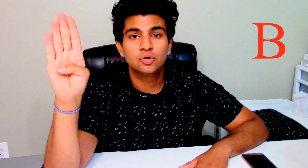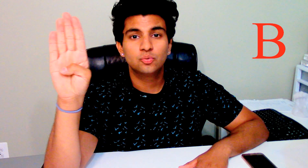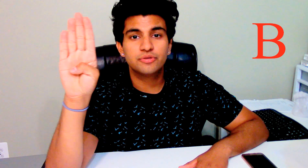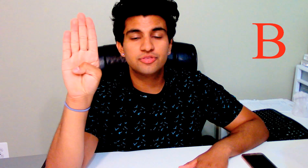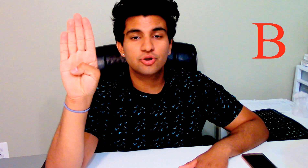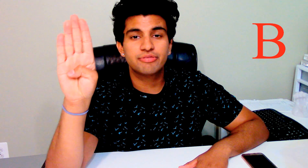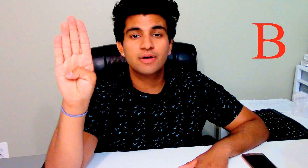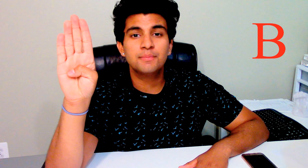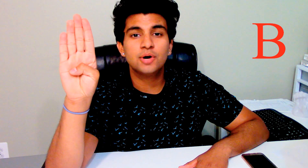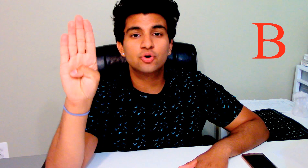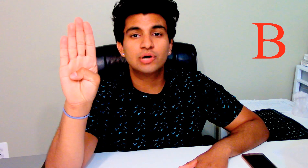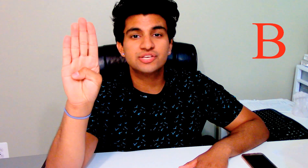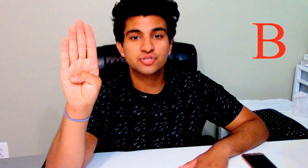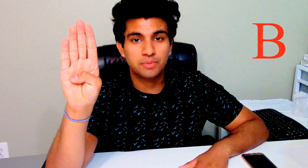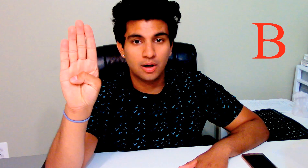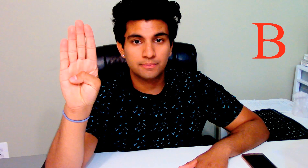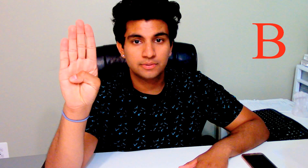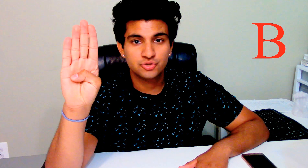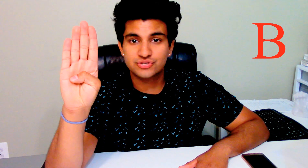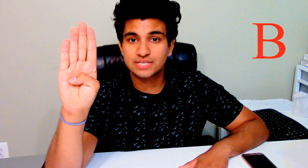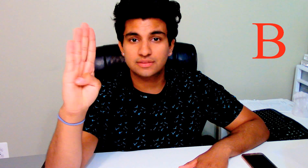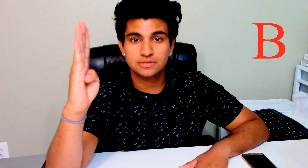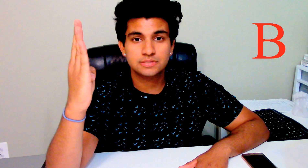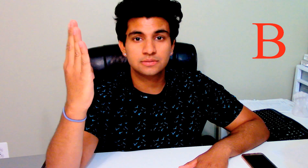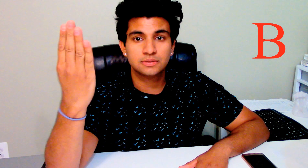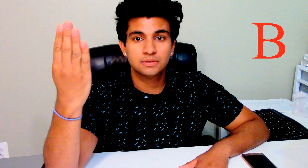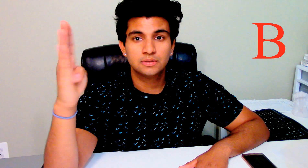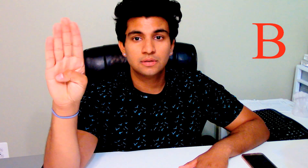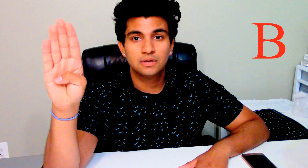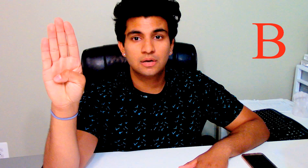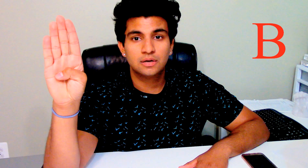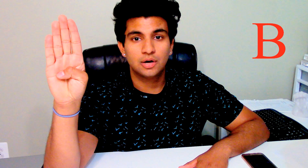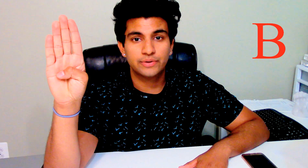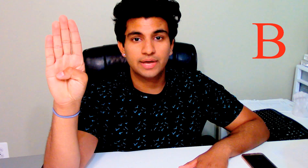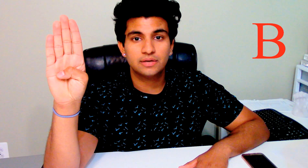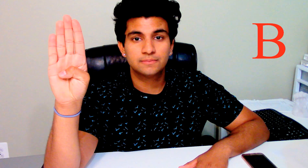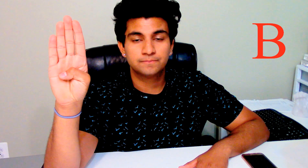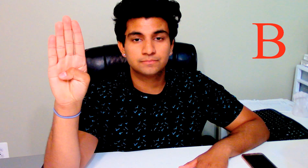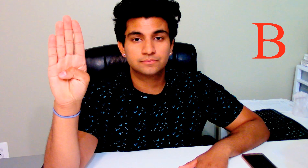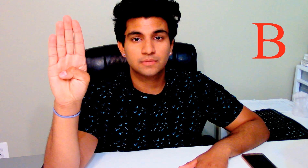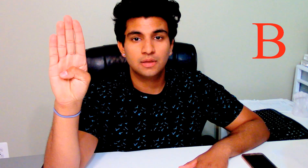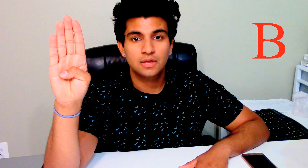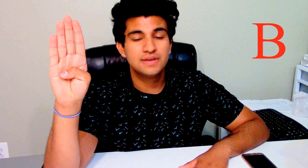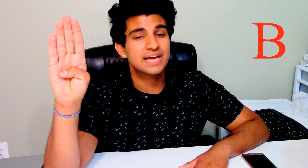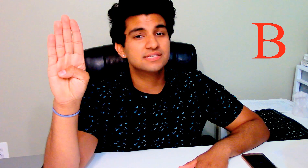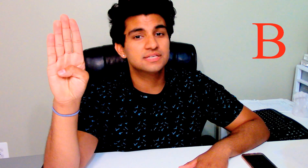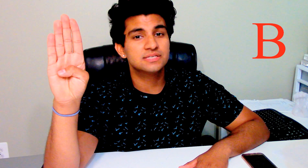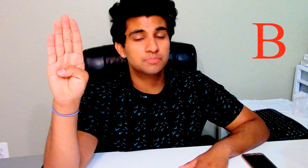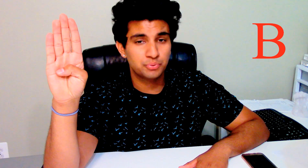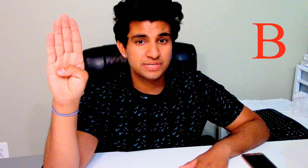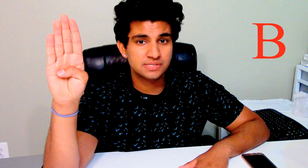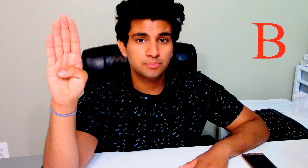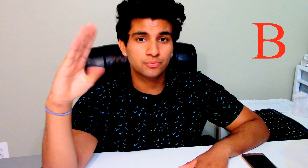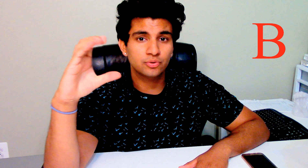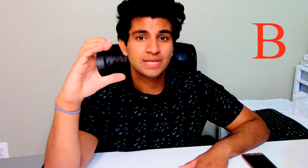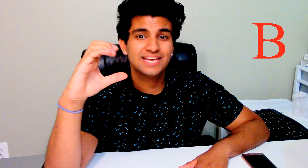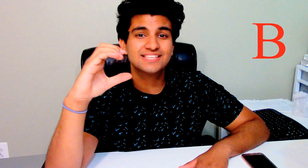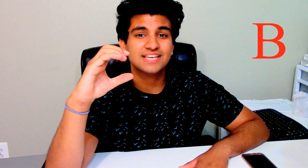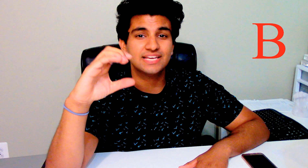with your thumb across your palm, just like this. Okay. Next is pretty simple. It's a